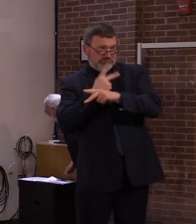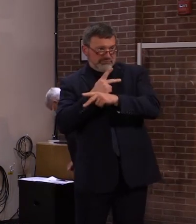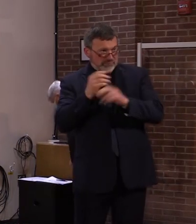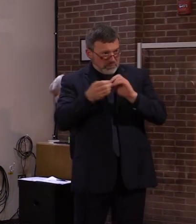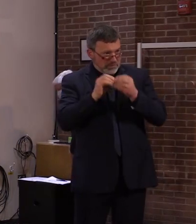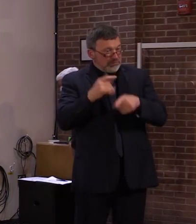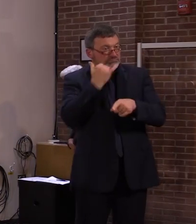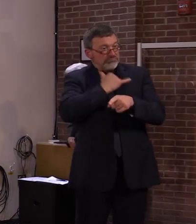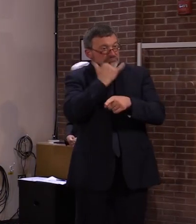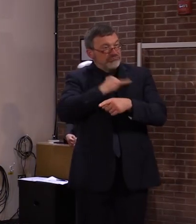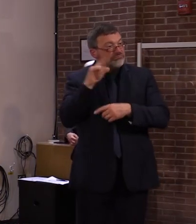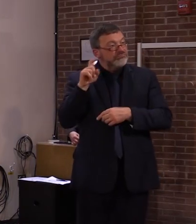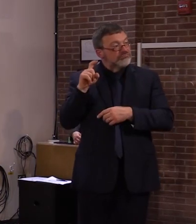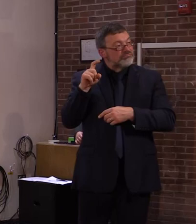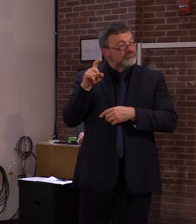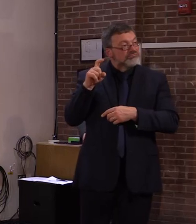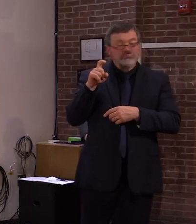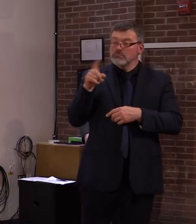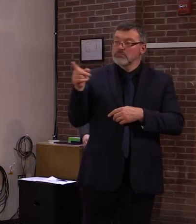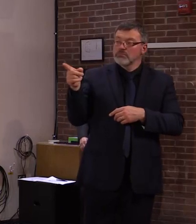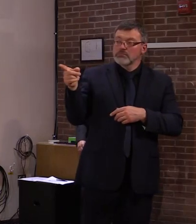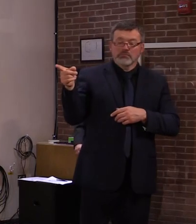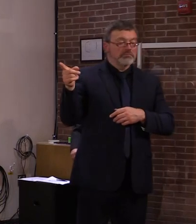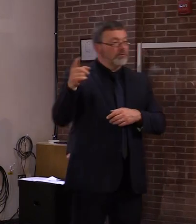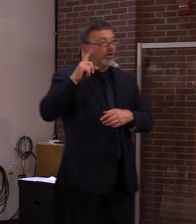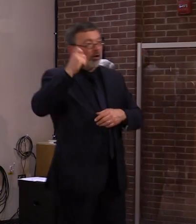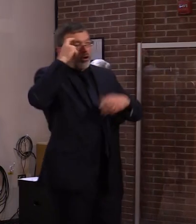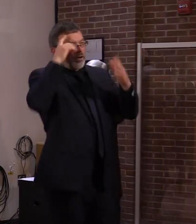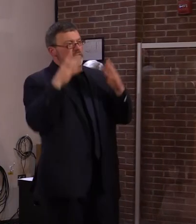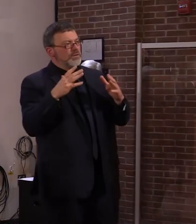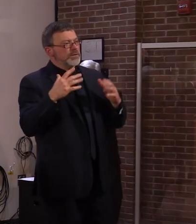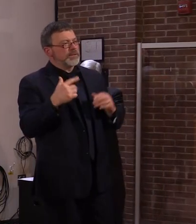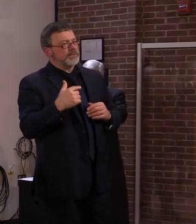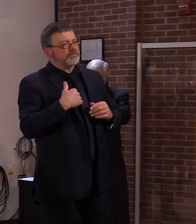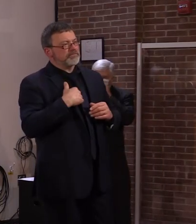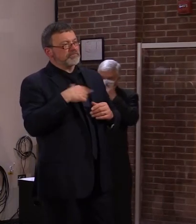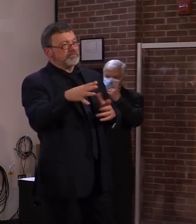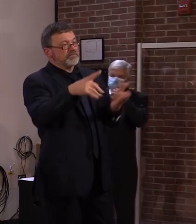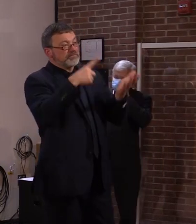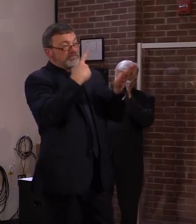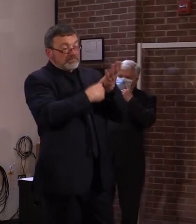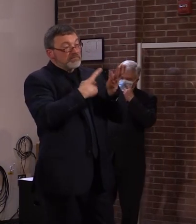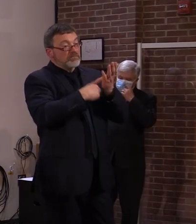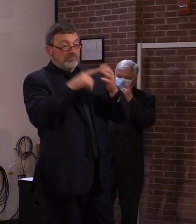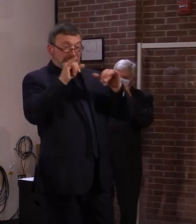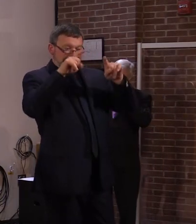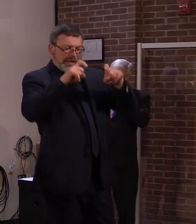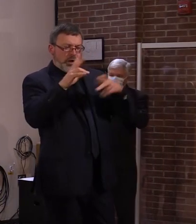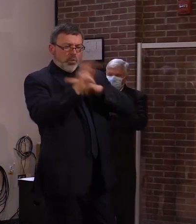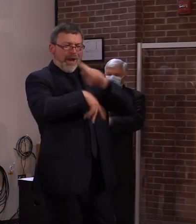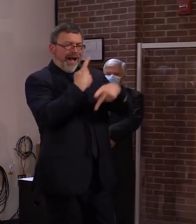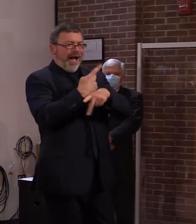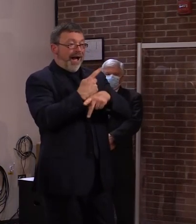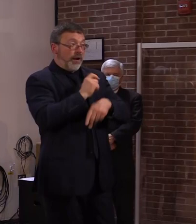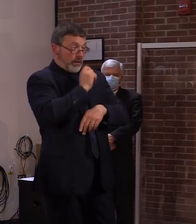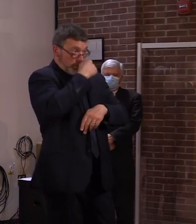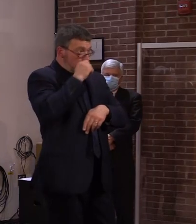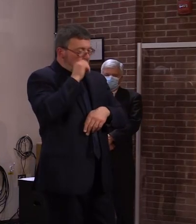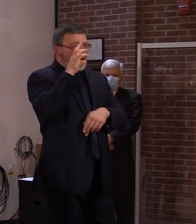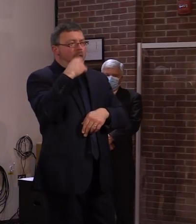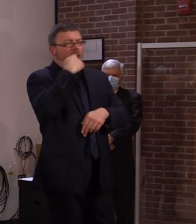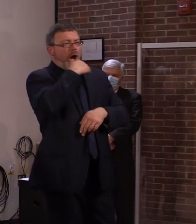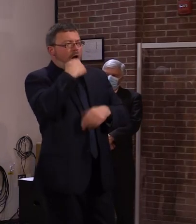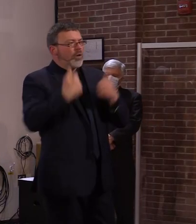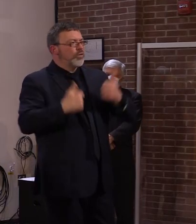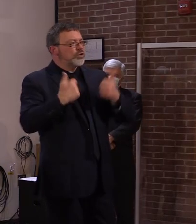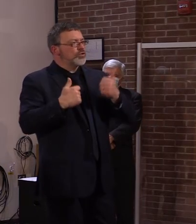if you could be just a little more clear, are you talking about antigen testing or PCR testing? I believe it's